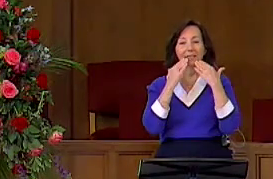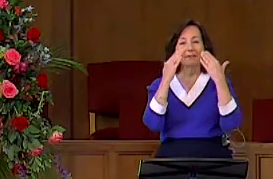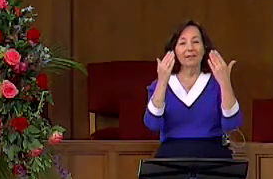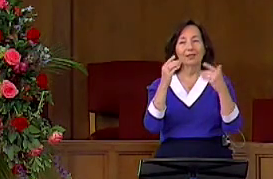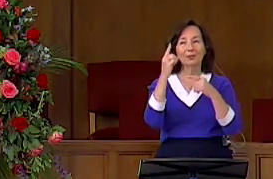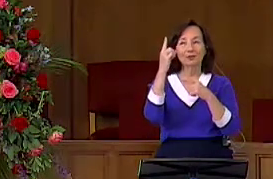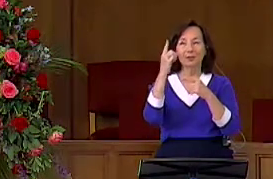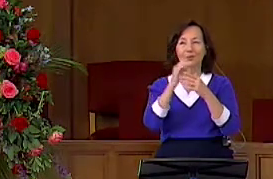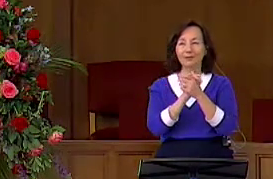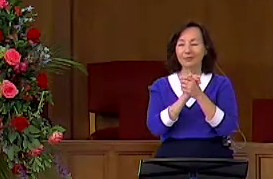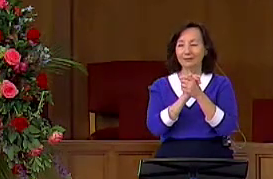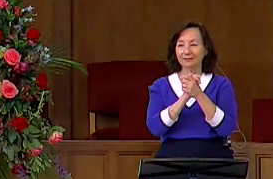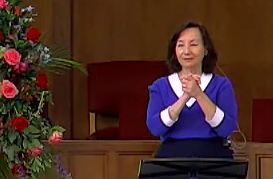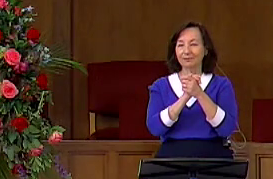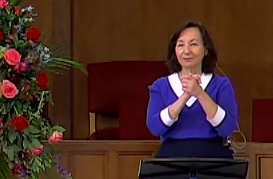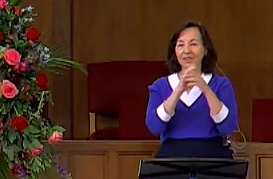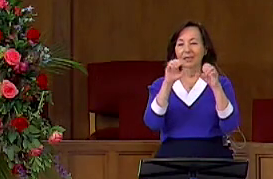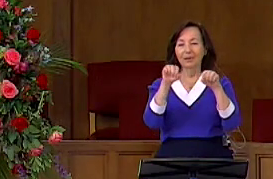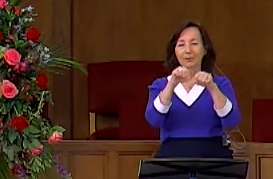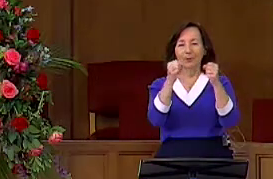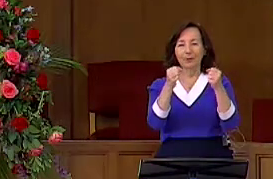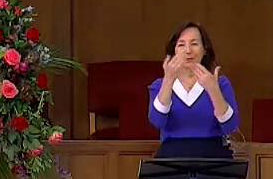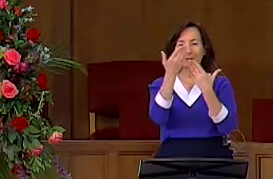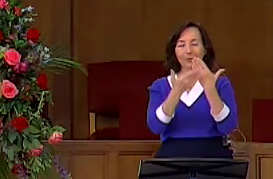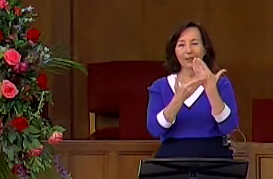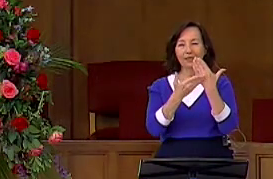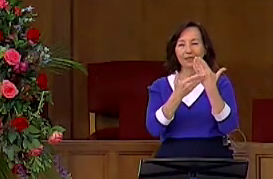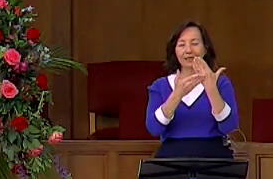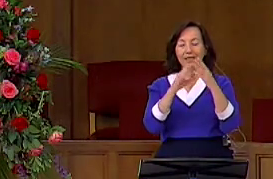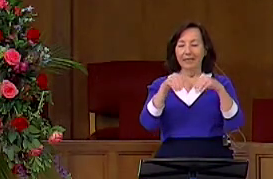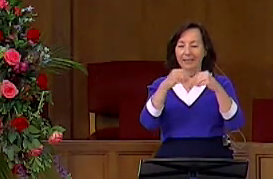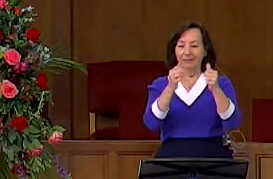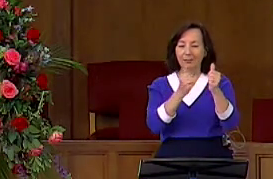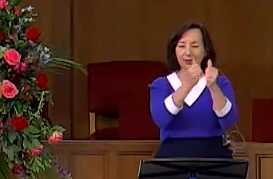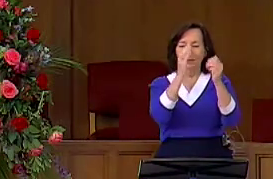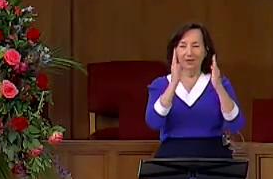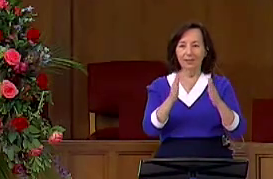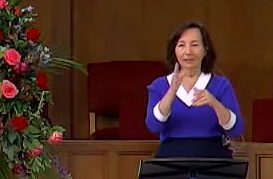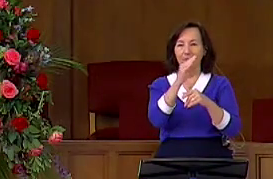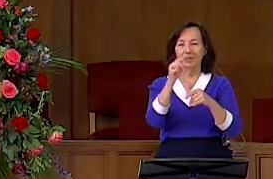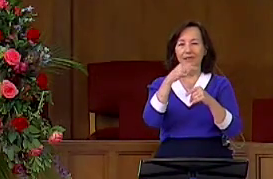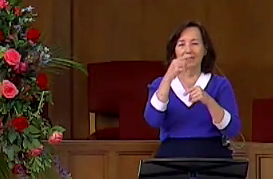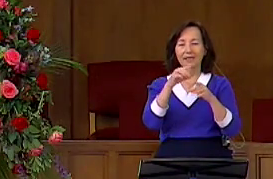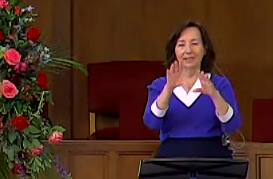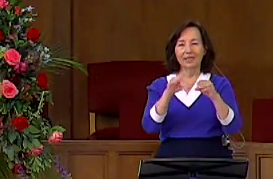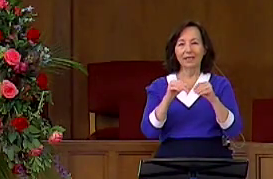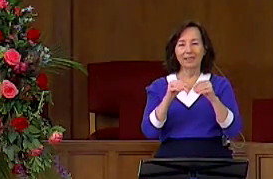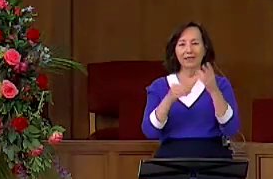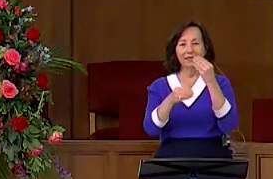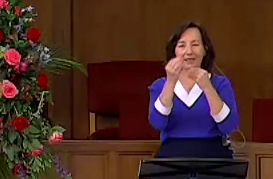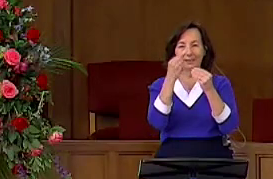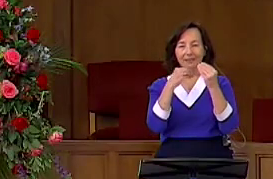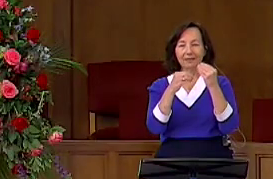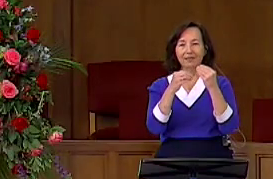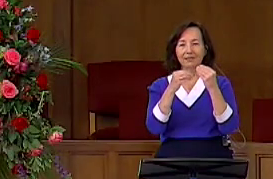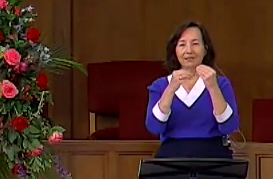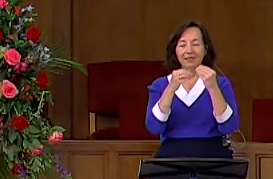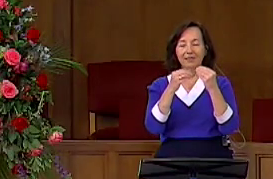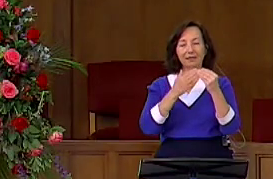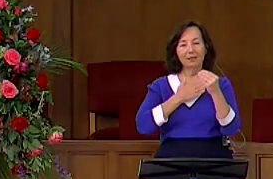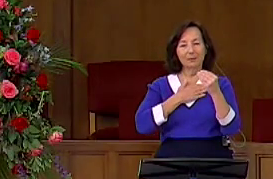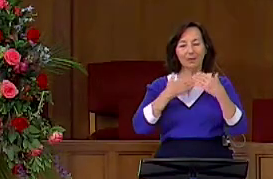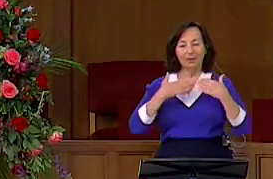to you, broke the bread, gave it to his disciples, and said, "Take. Eat. This is